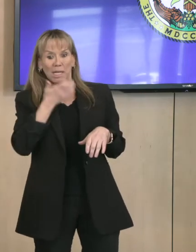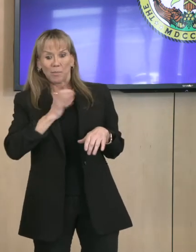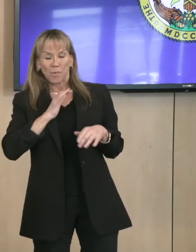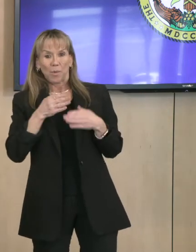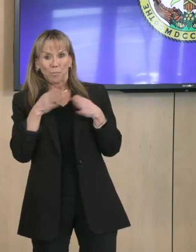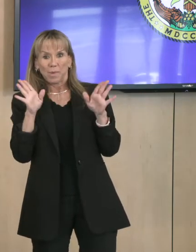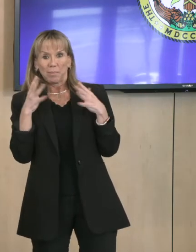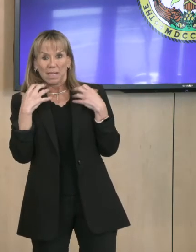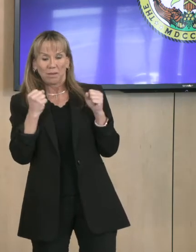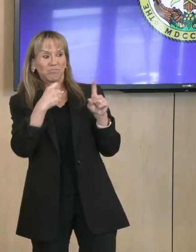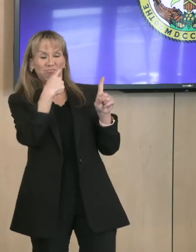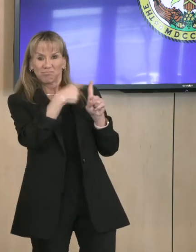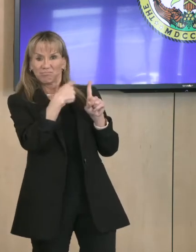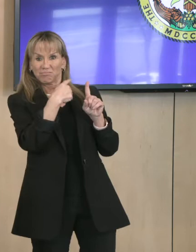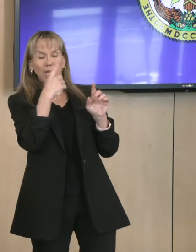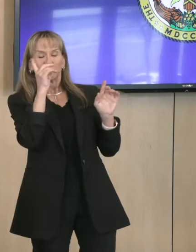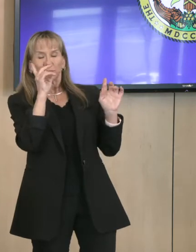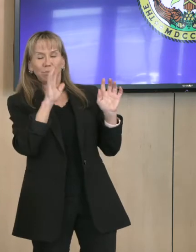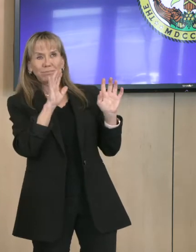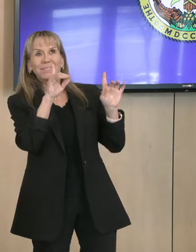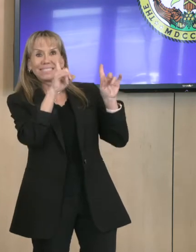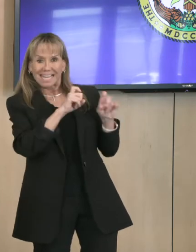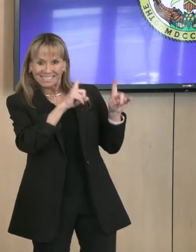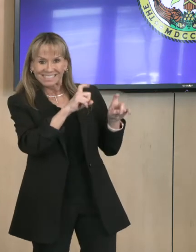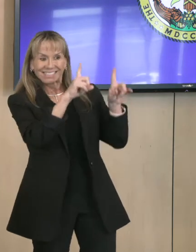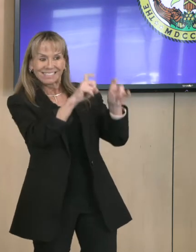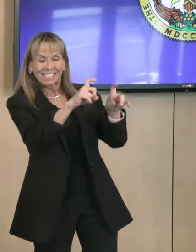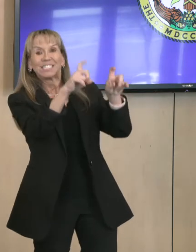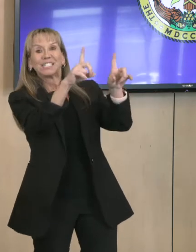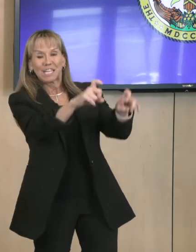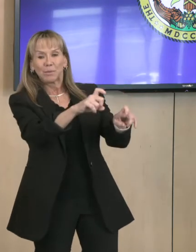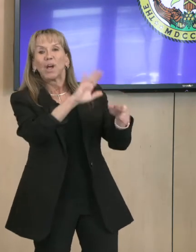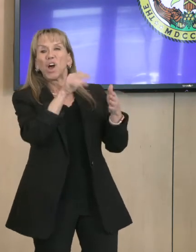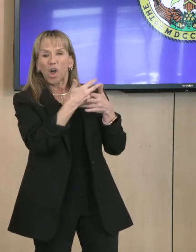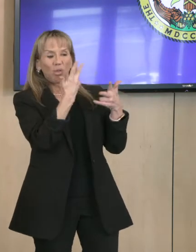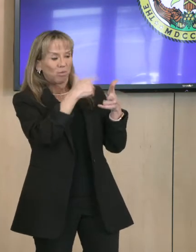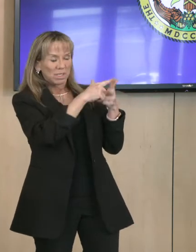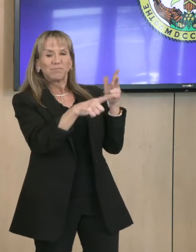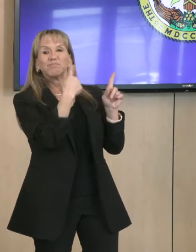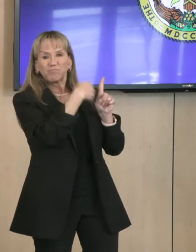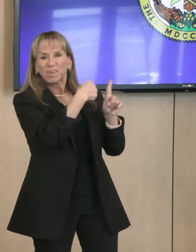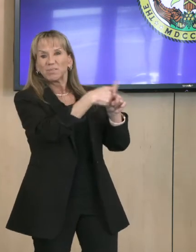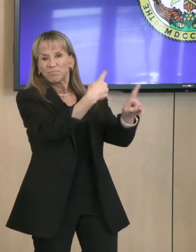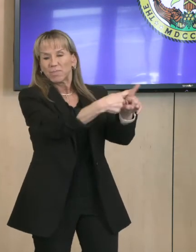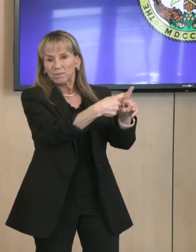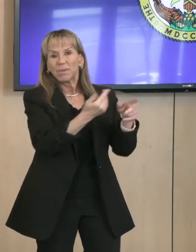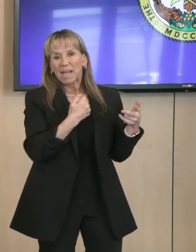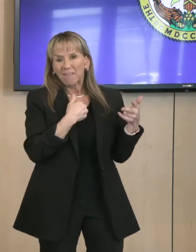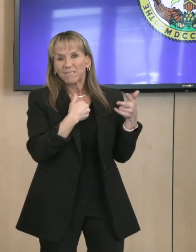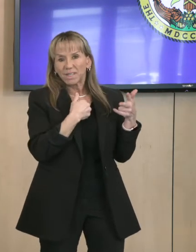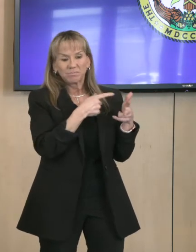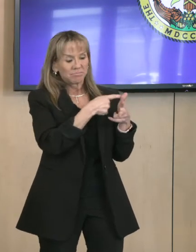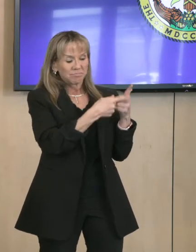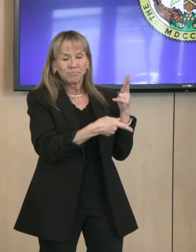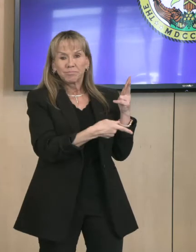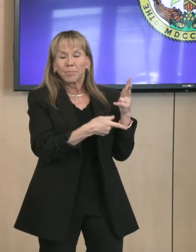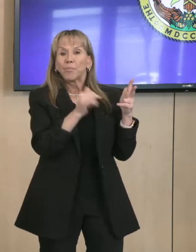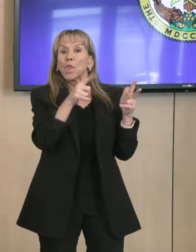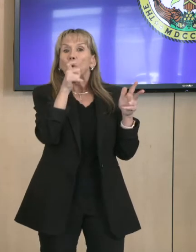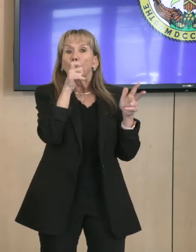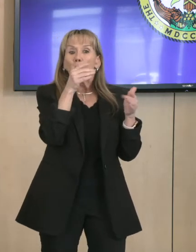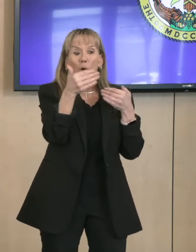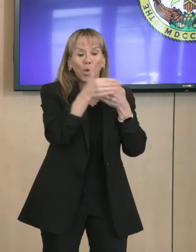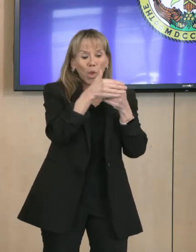for COVID. All 3 crew members were positive for the virus. Close contacts of these cases had